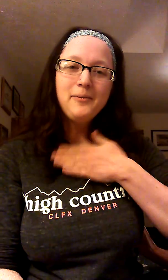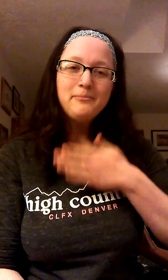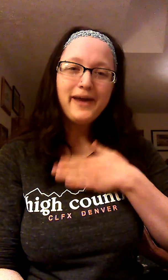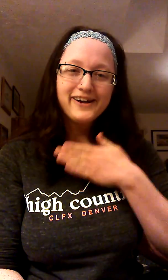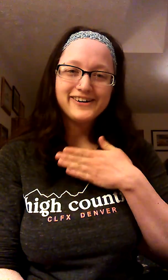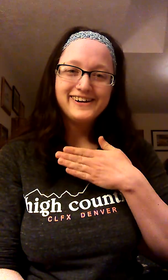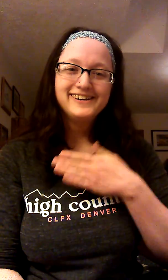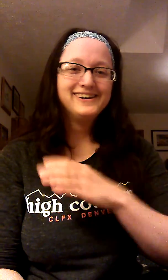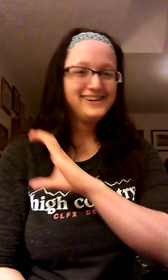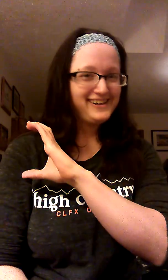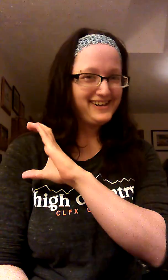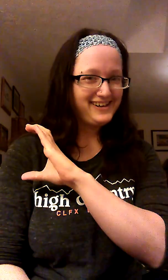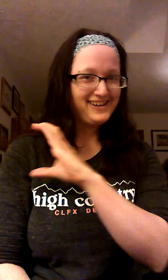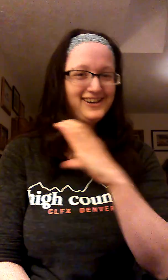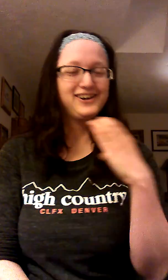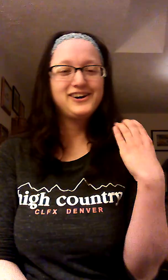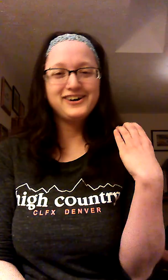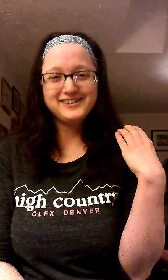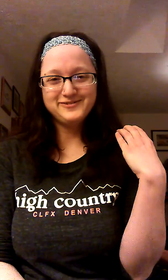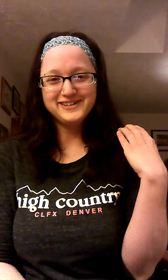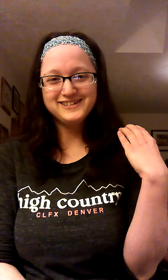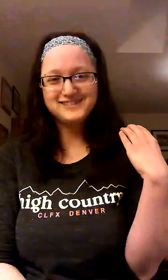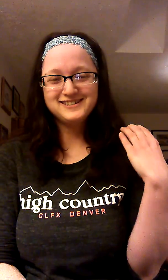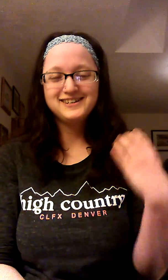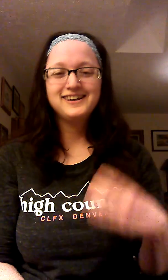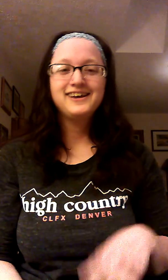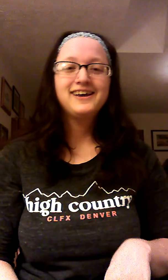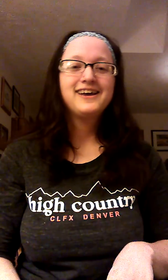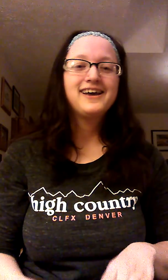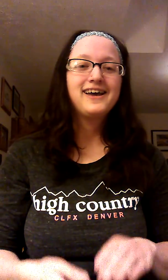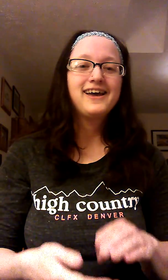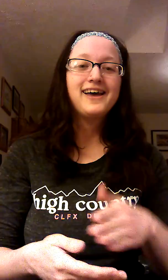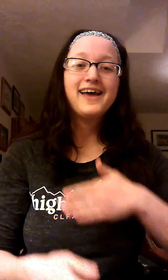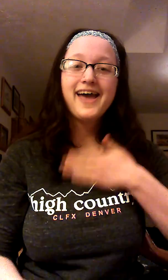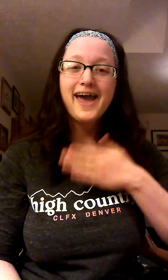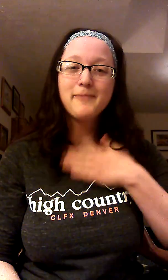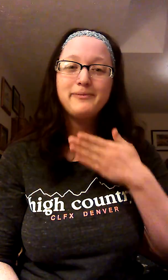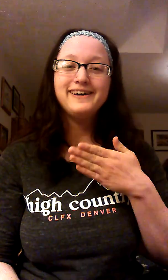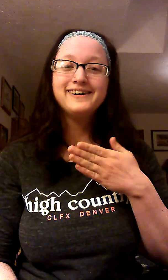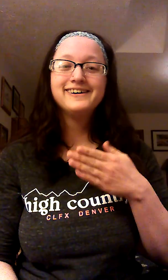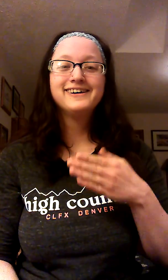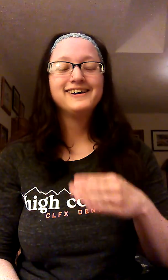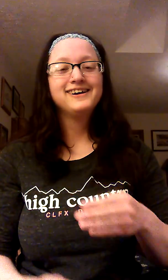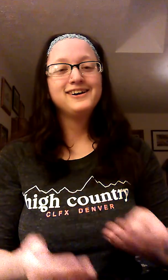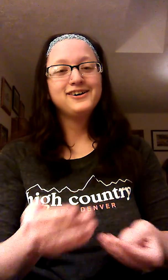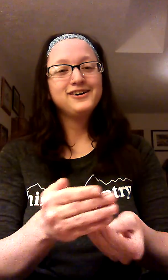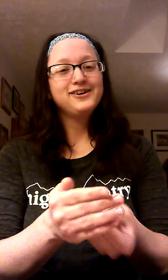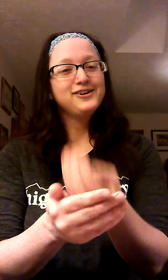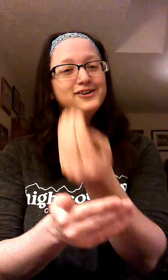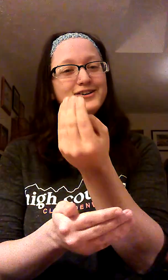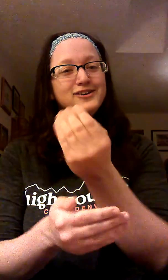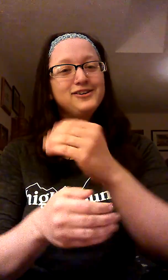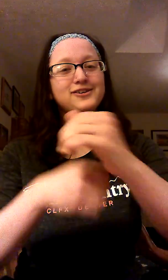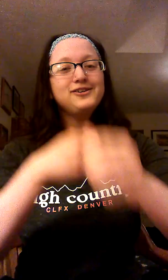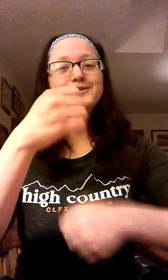Merry Christmas. Happy New